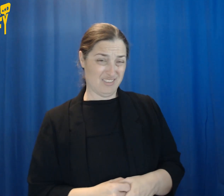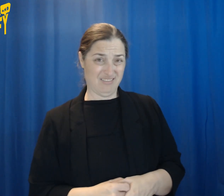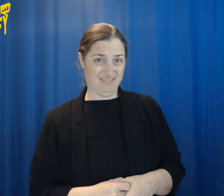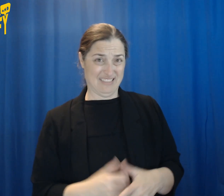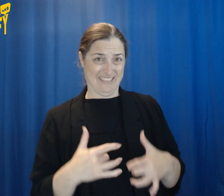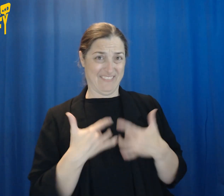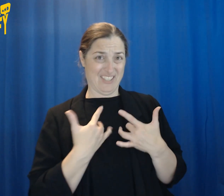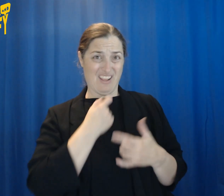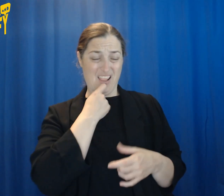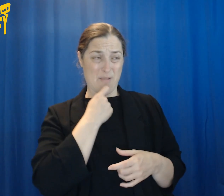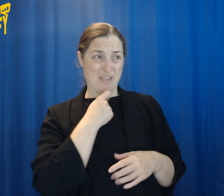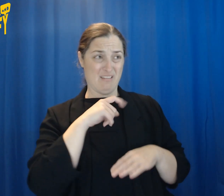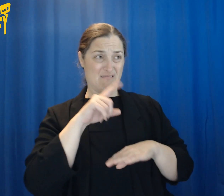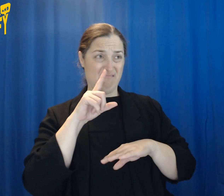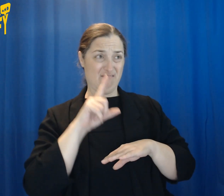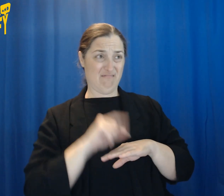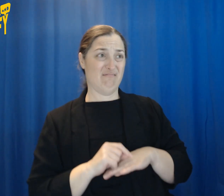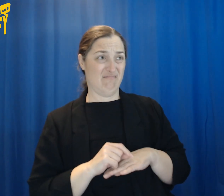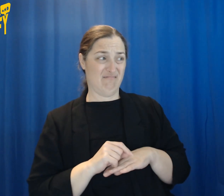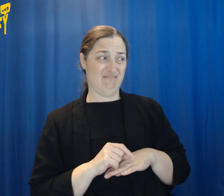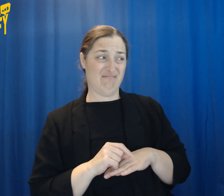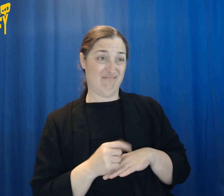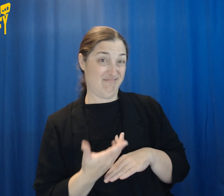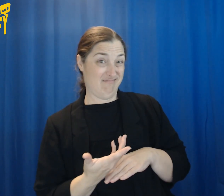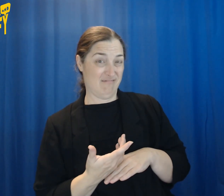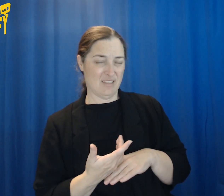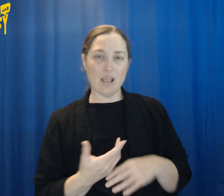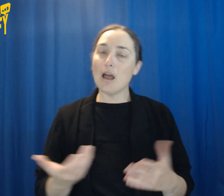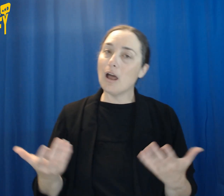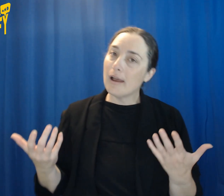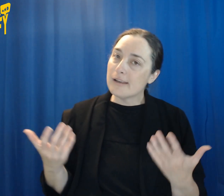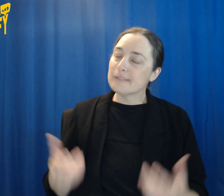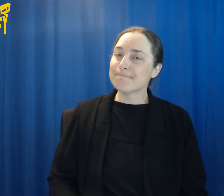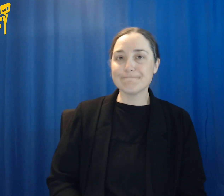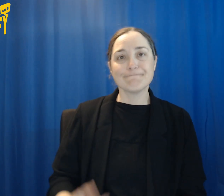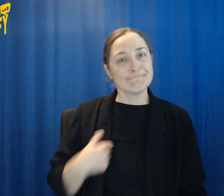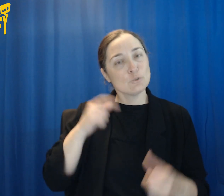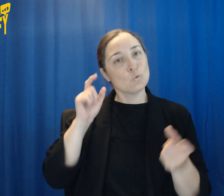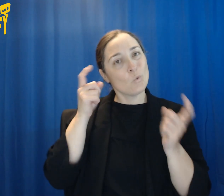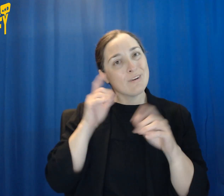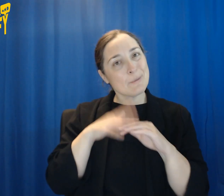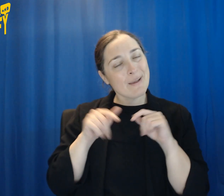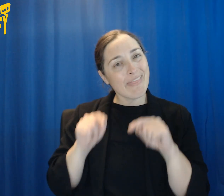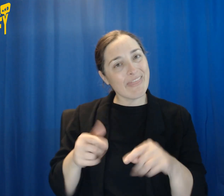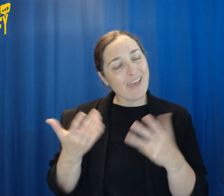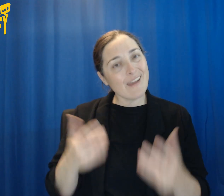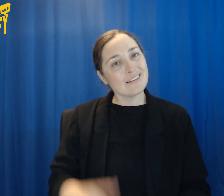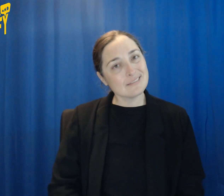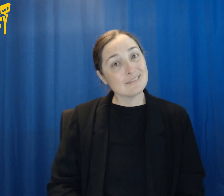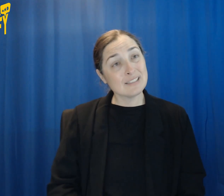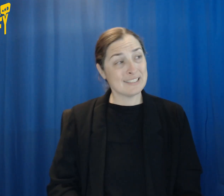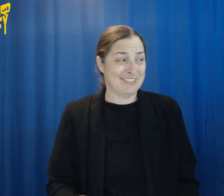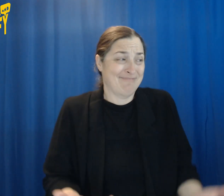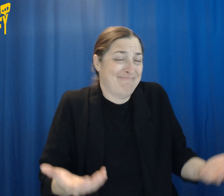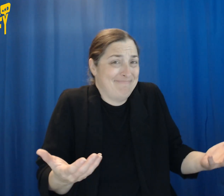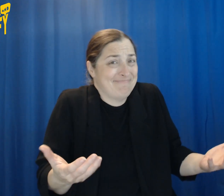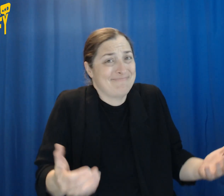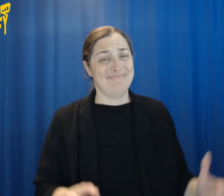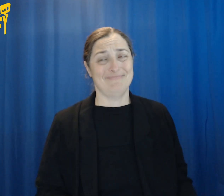pretty depressing. That's what I was worried your answer might be. I haven't been on